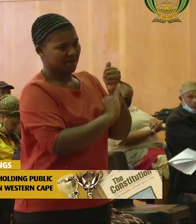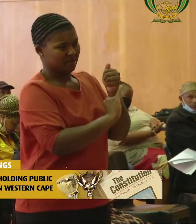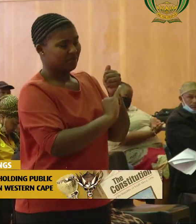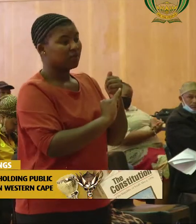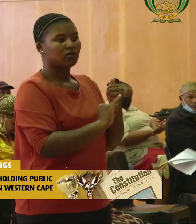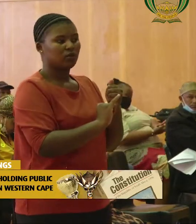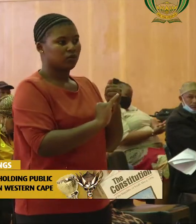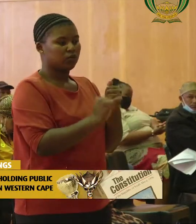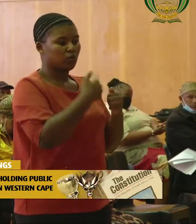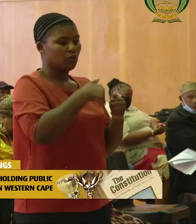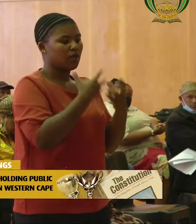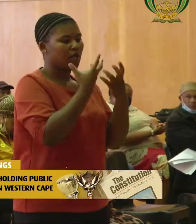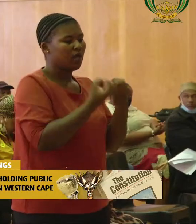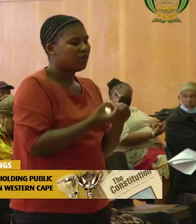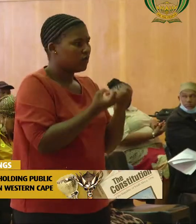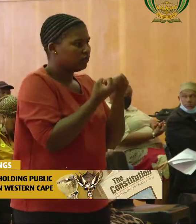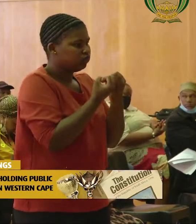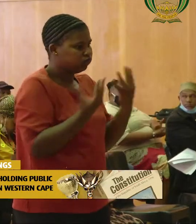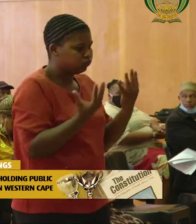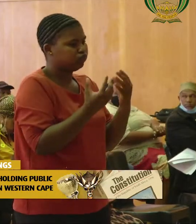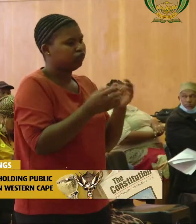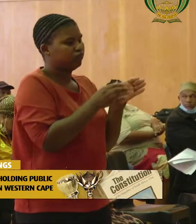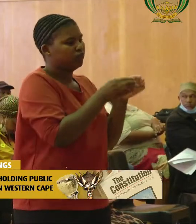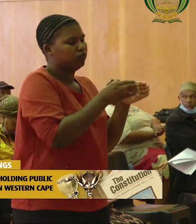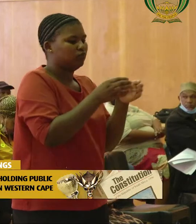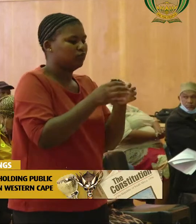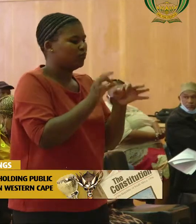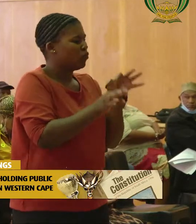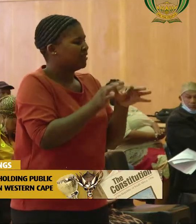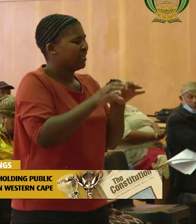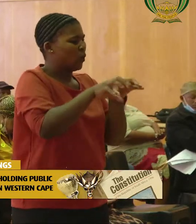Seyiminintsi kakhulu imibutho seyikhona